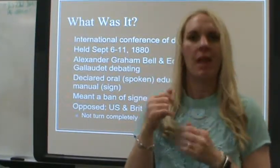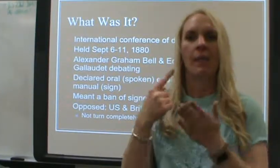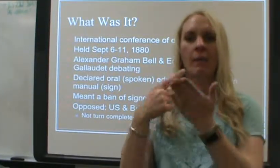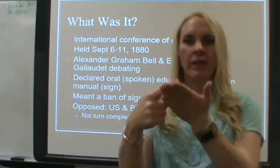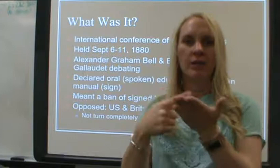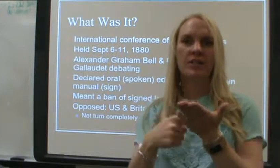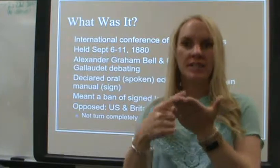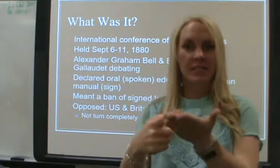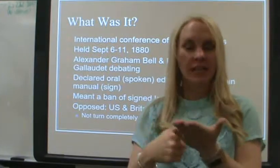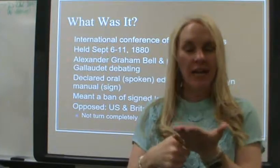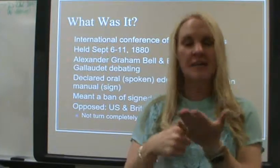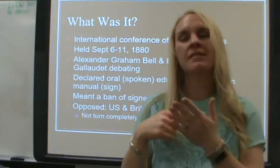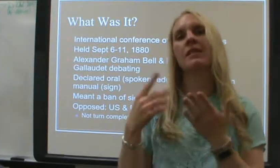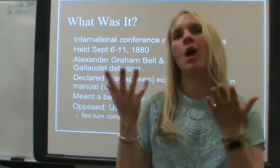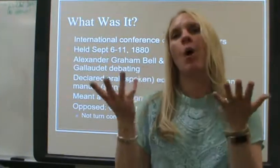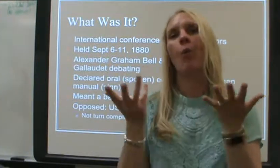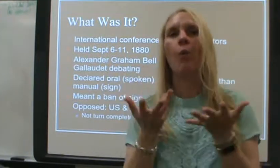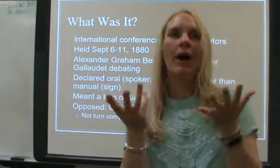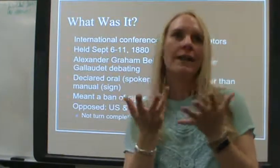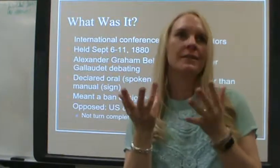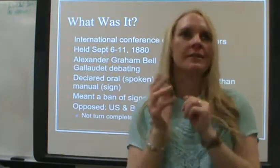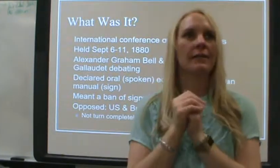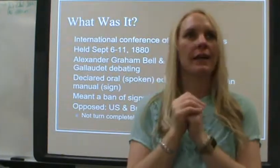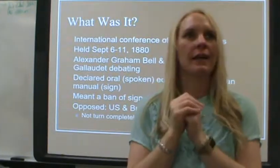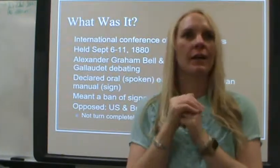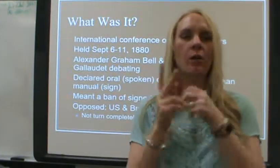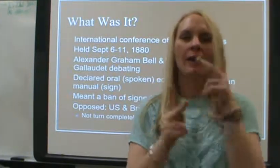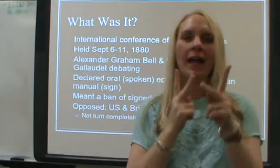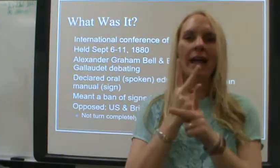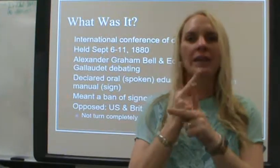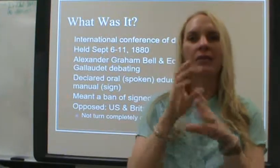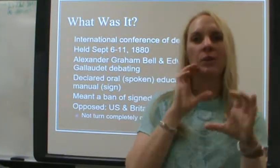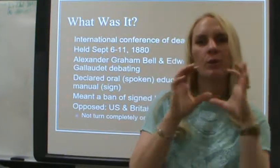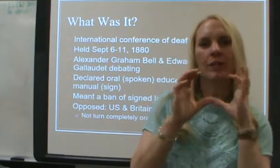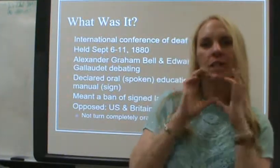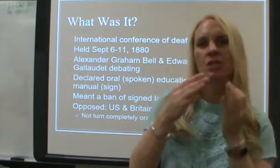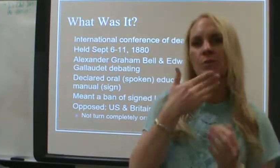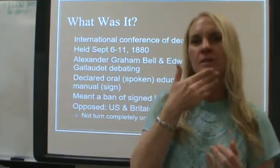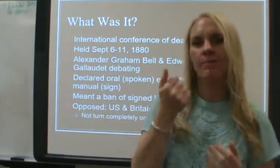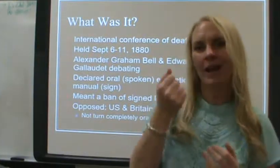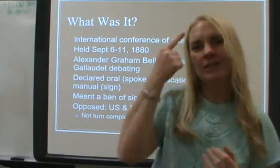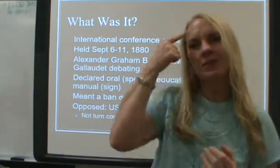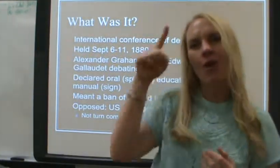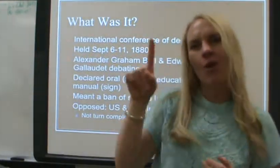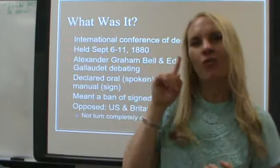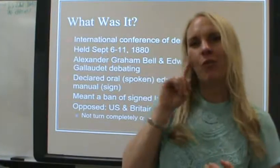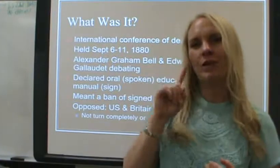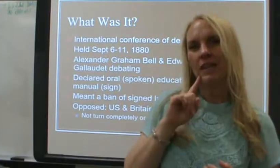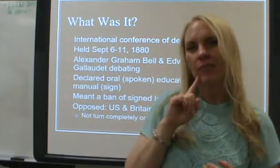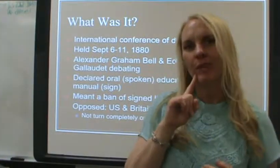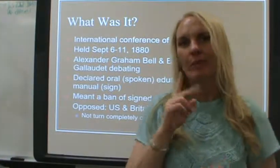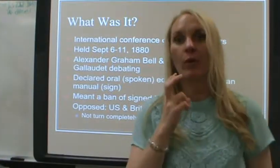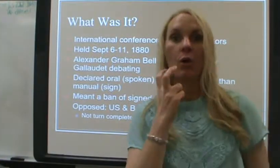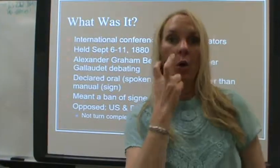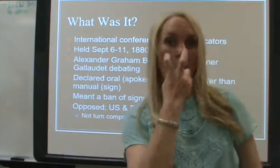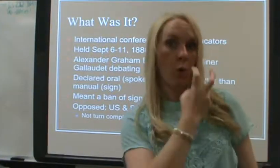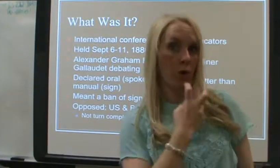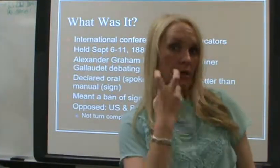They were there to discuss what kind of communication was best for deaf people.